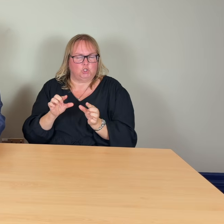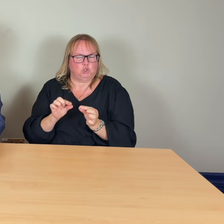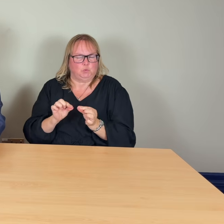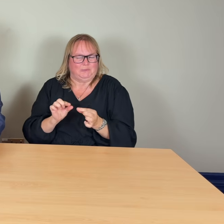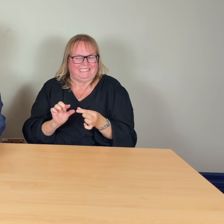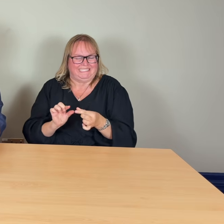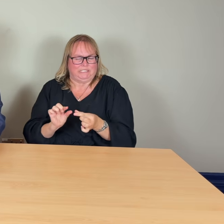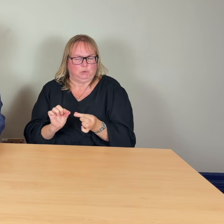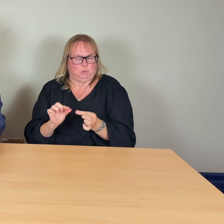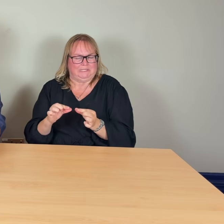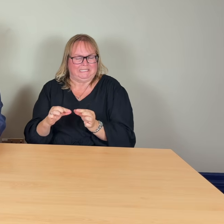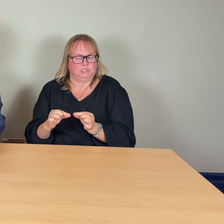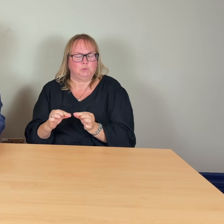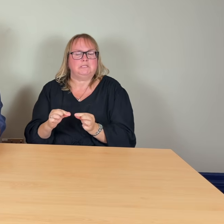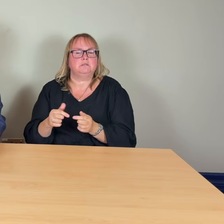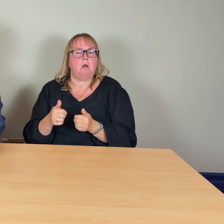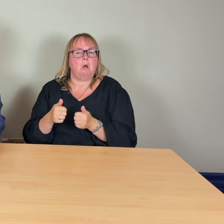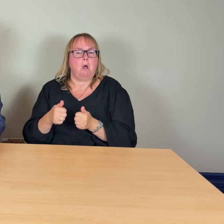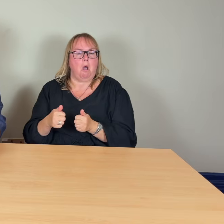squeeze.